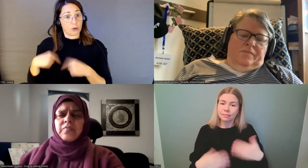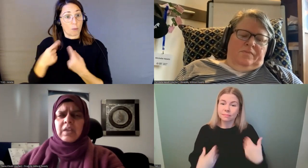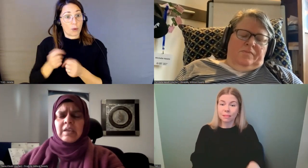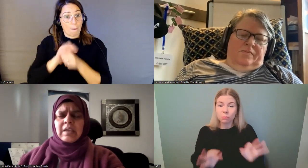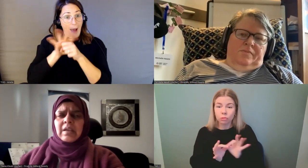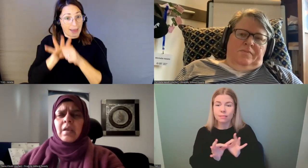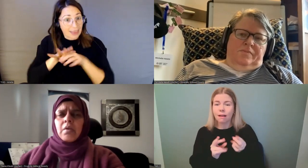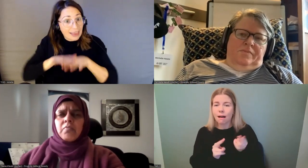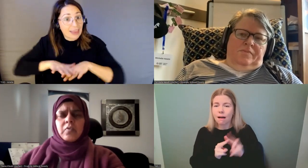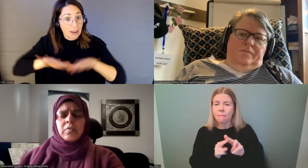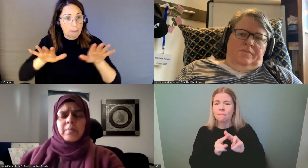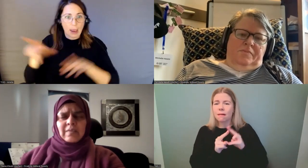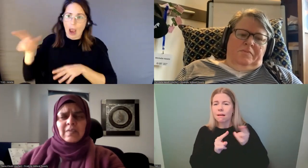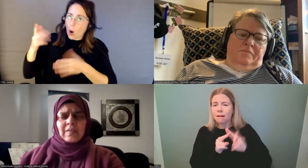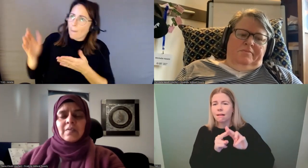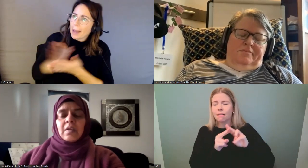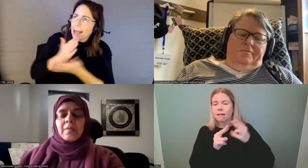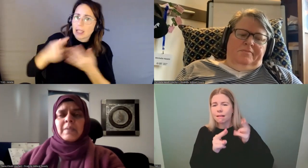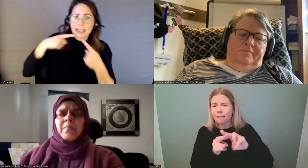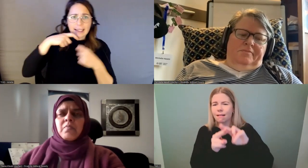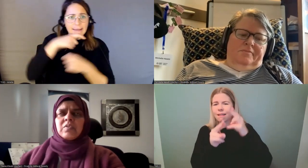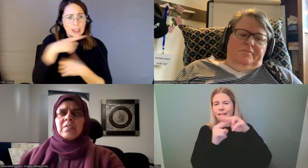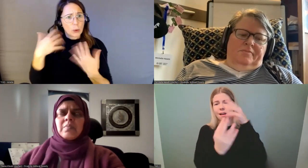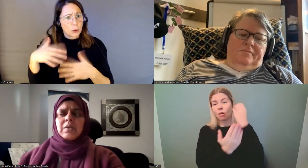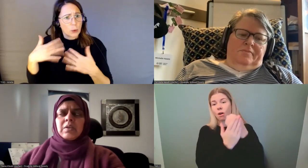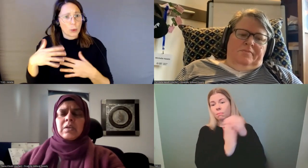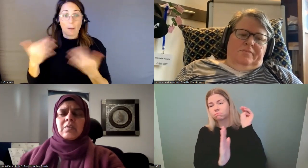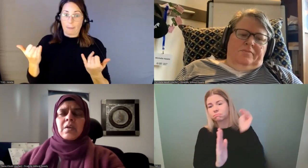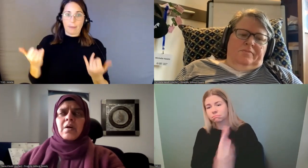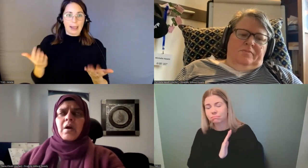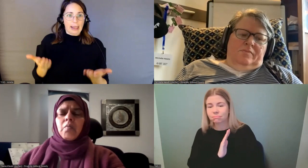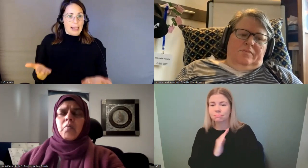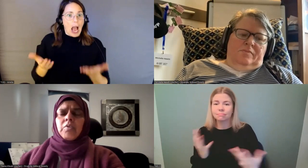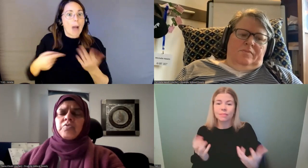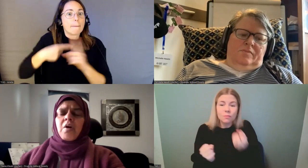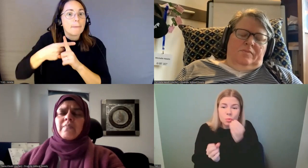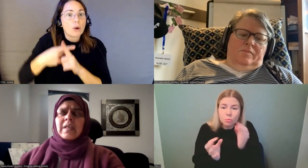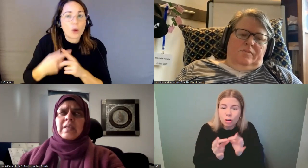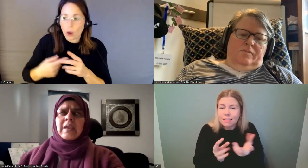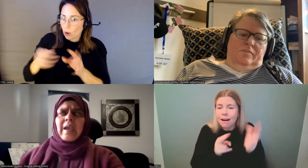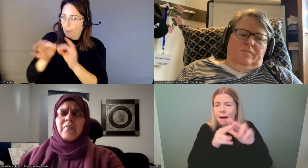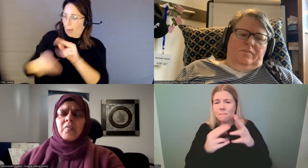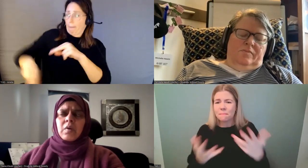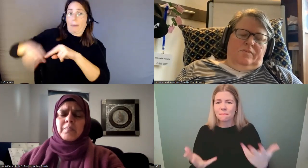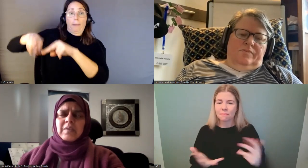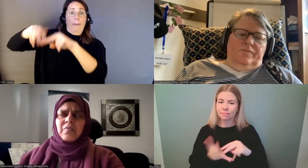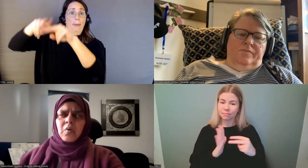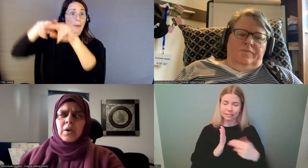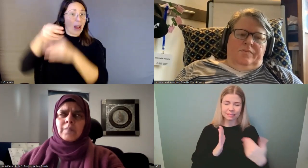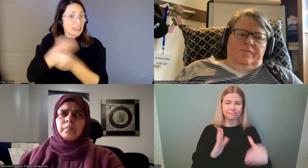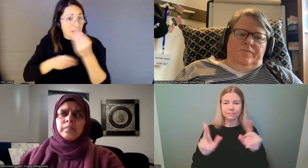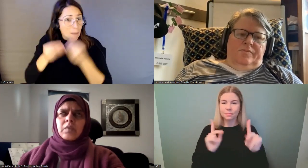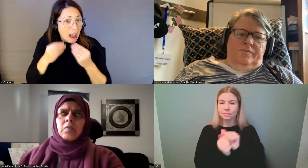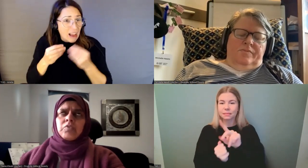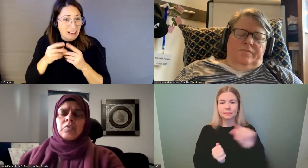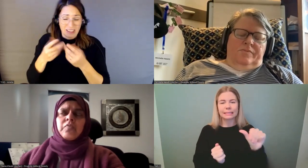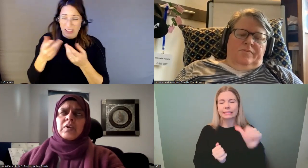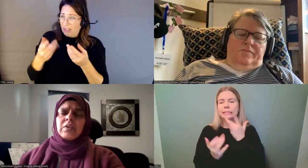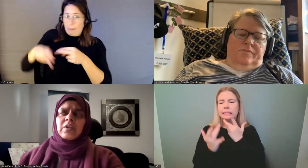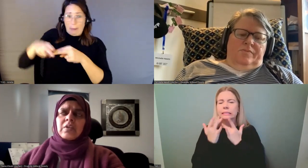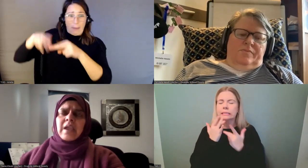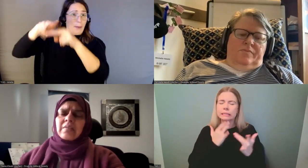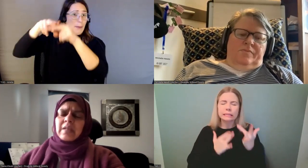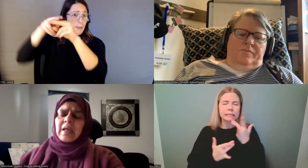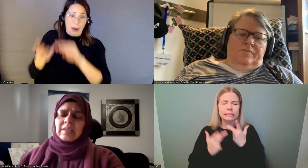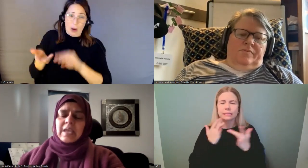keeps inflating food prices. People with disabilities are worse off than they ever were before. We do